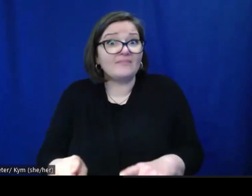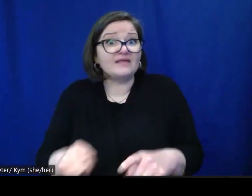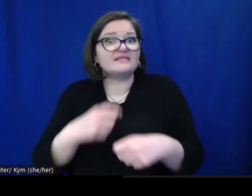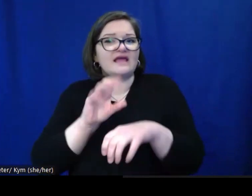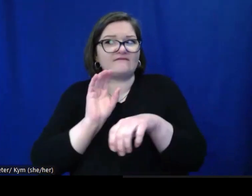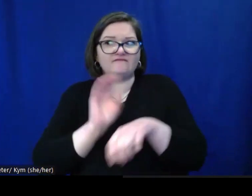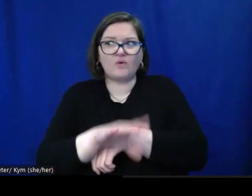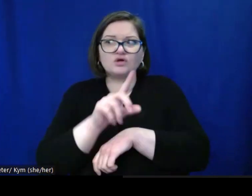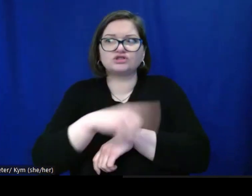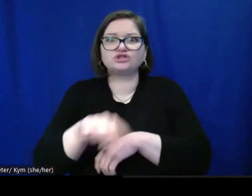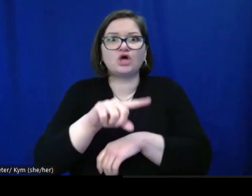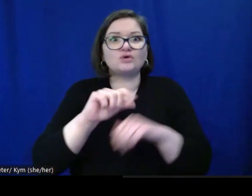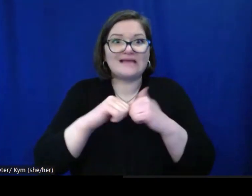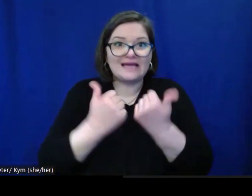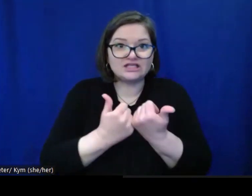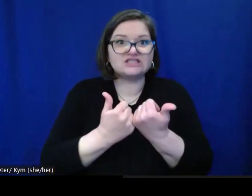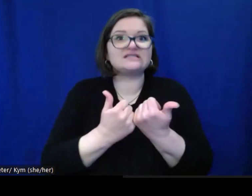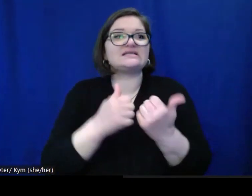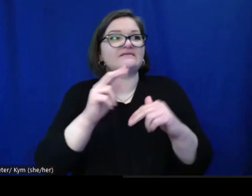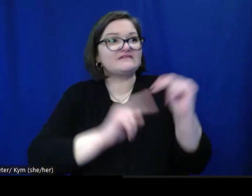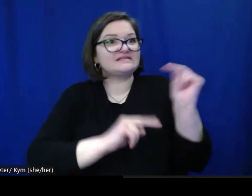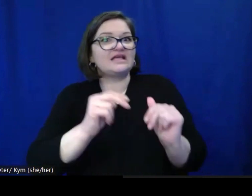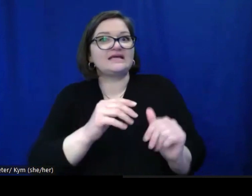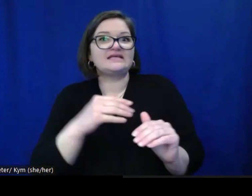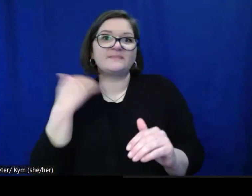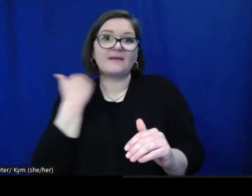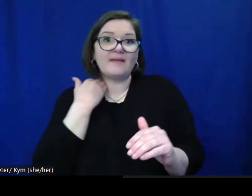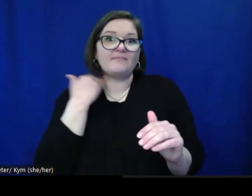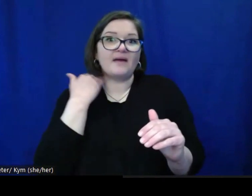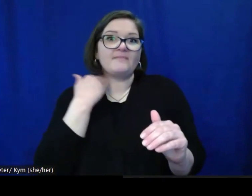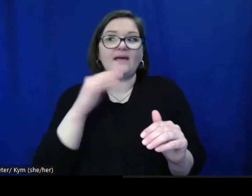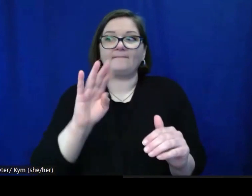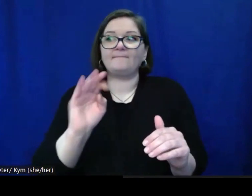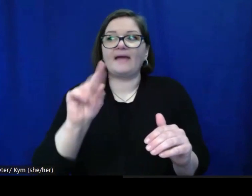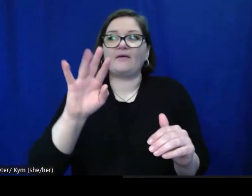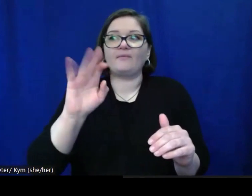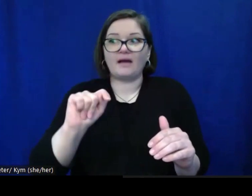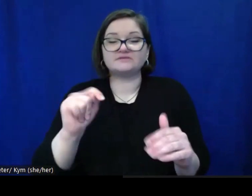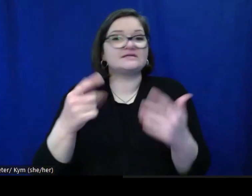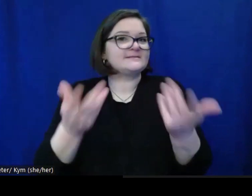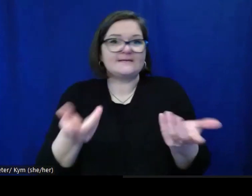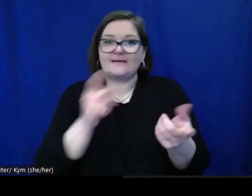and facilities got closed as a result of it. So when I say there's a broken system, there's definitely a broken system.